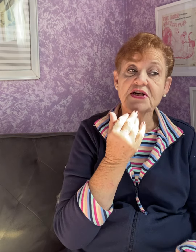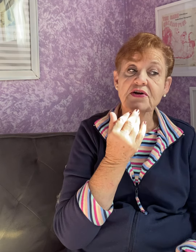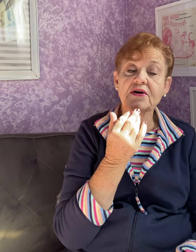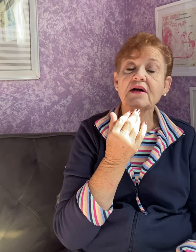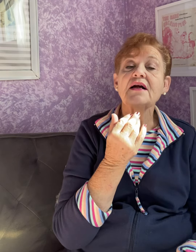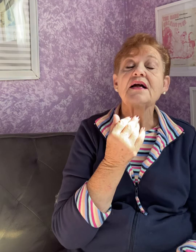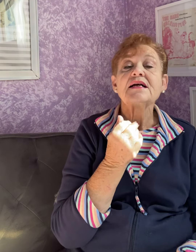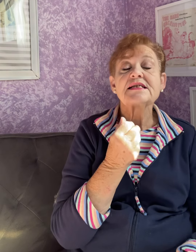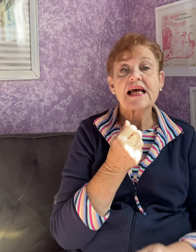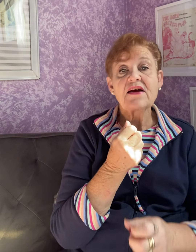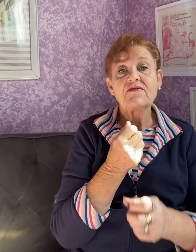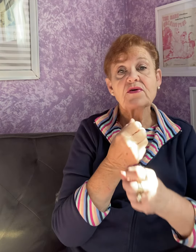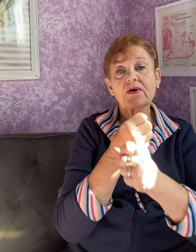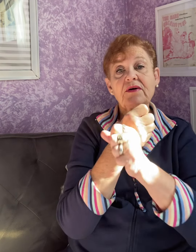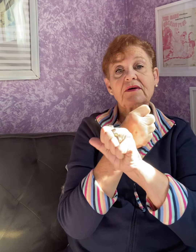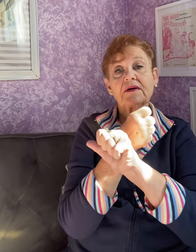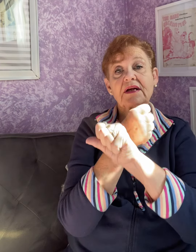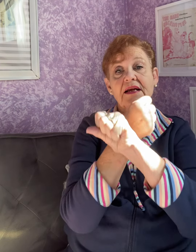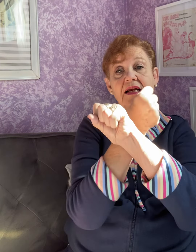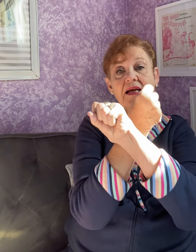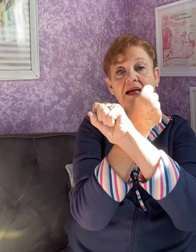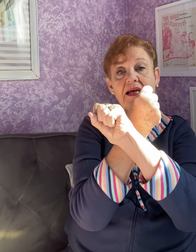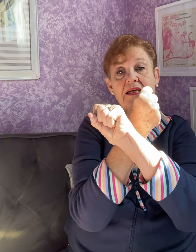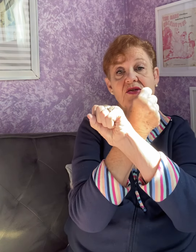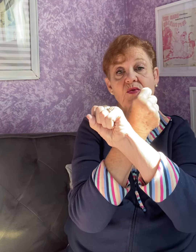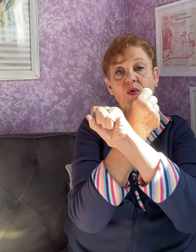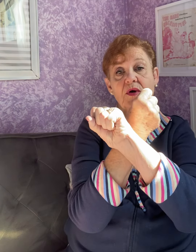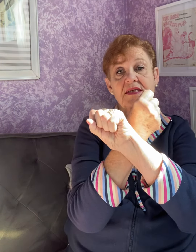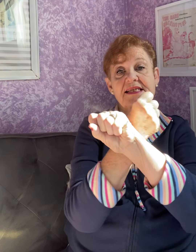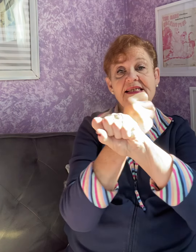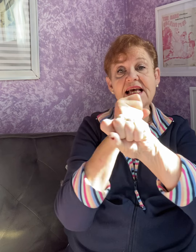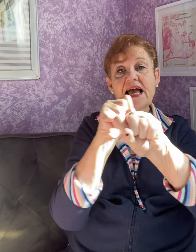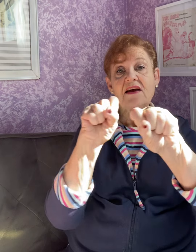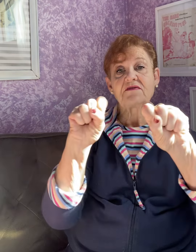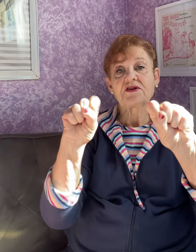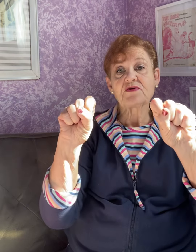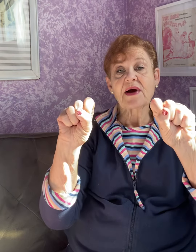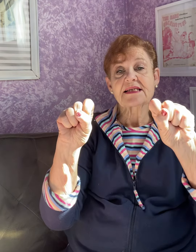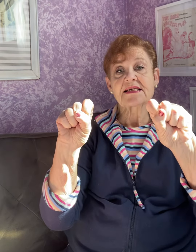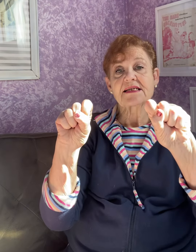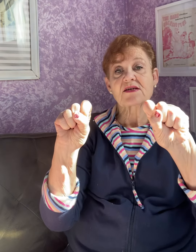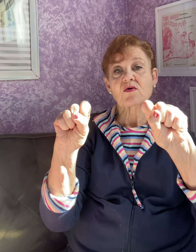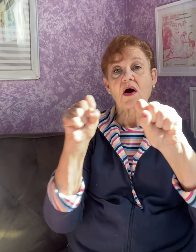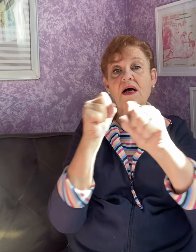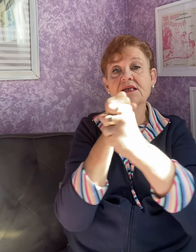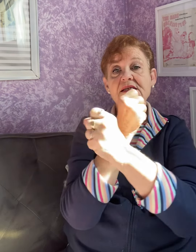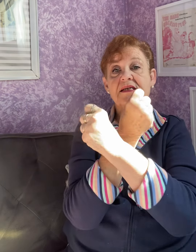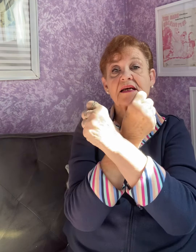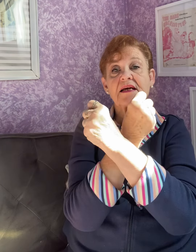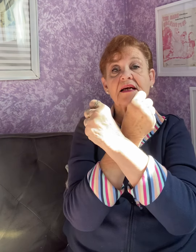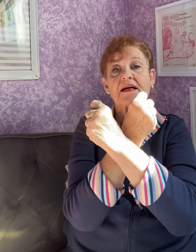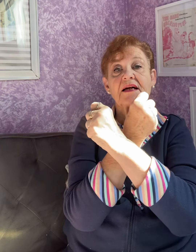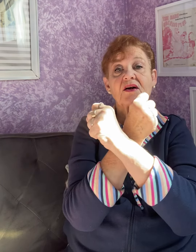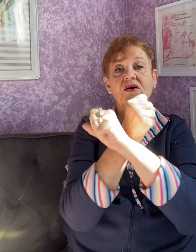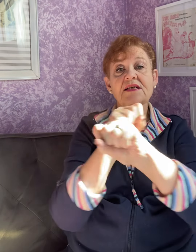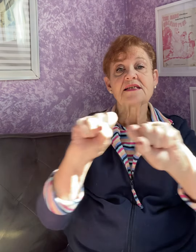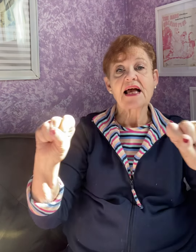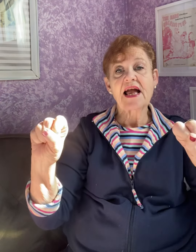dear. Savior is the word save, two S's crossed,